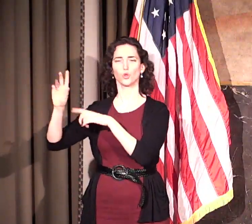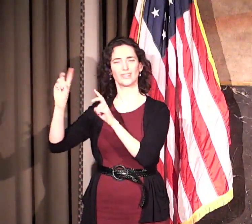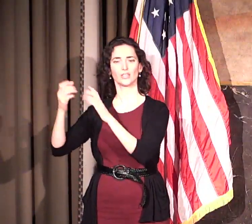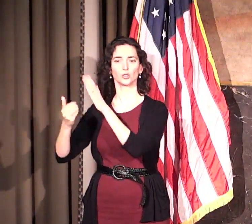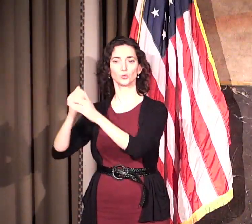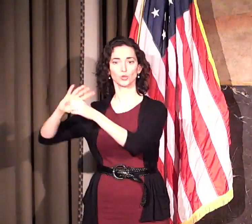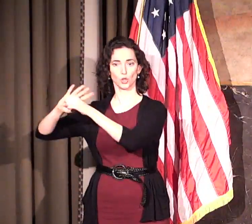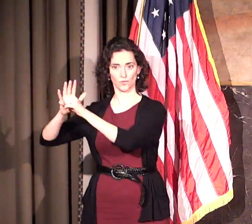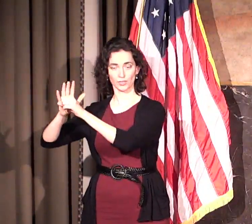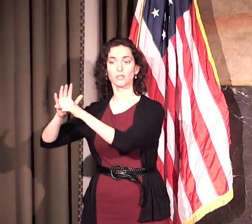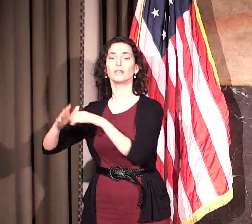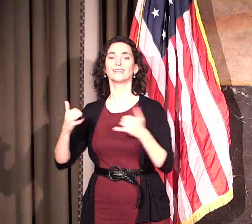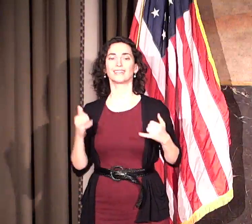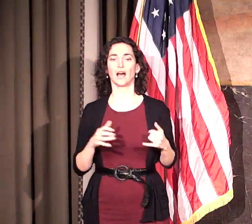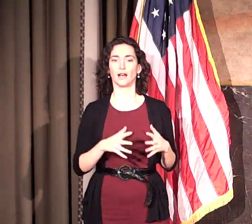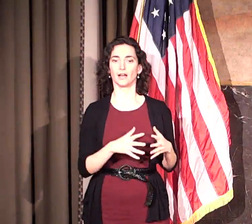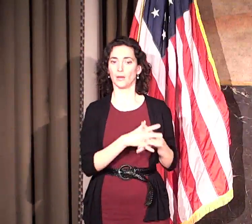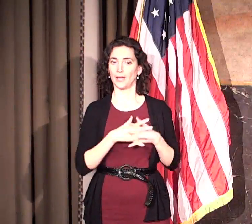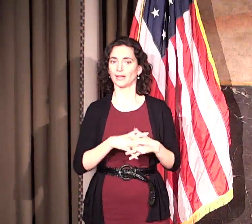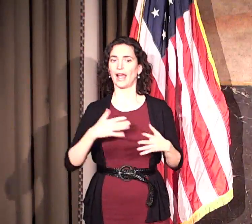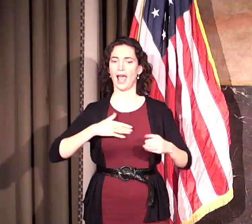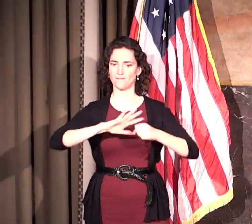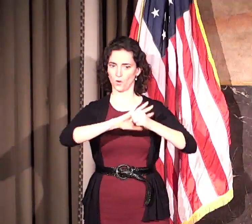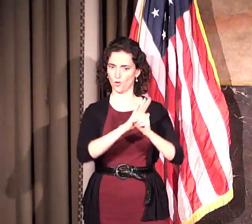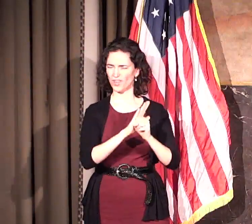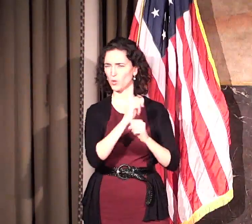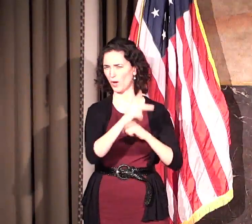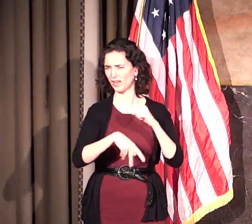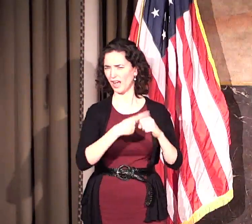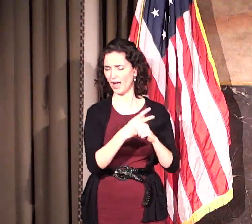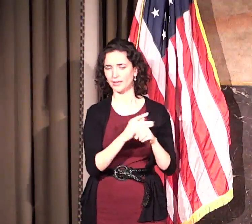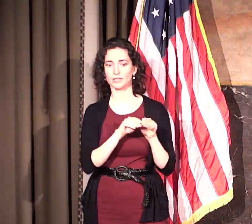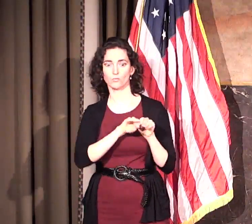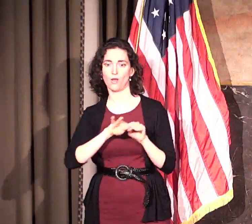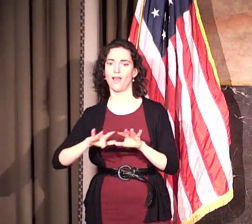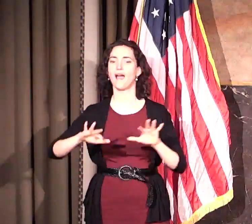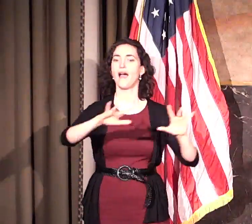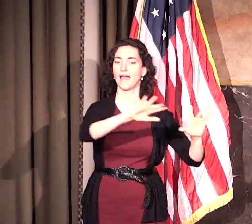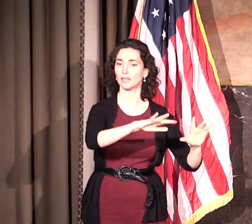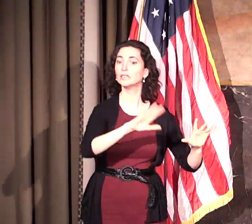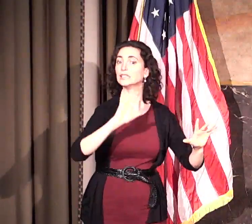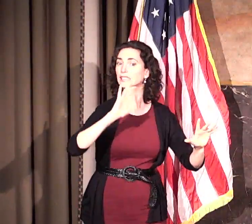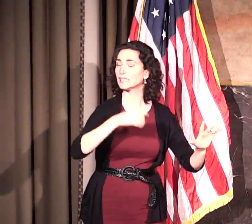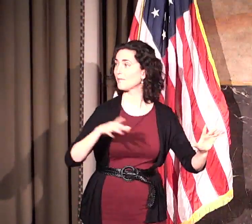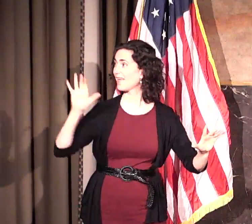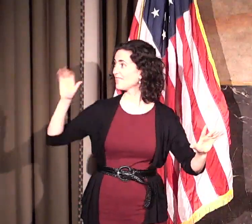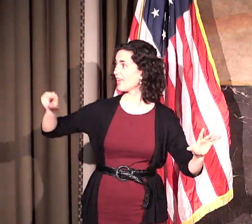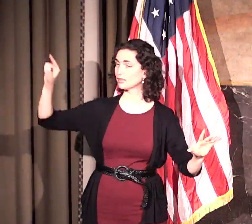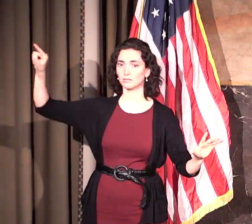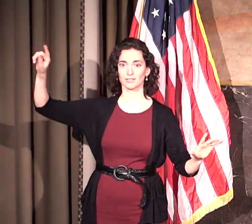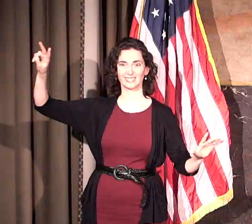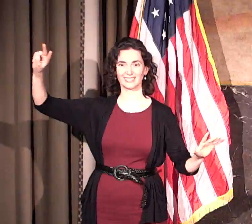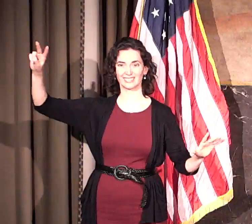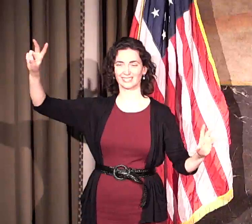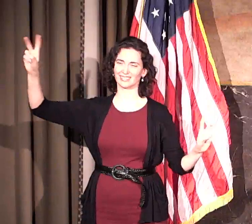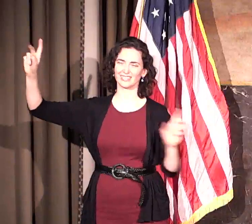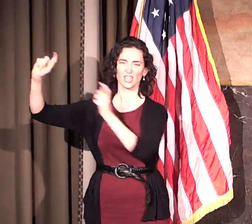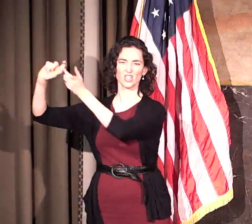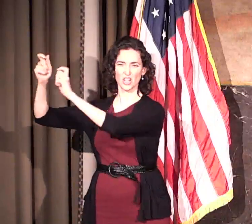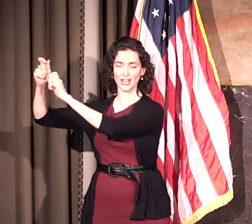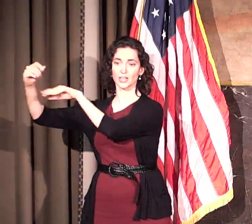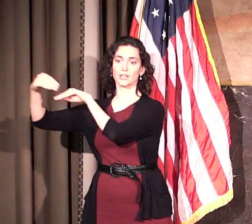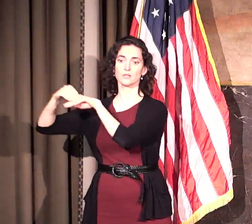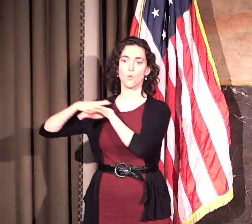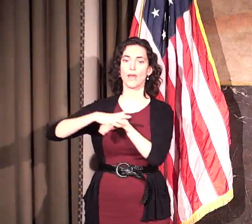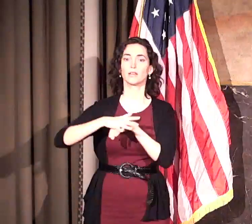between now and then, it is essential that we do what we can to get the baseline numbers down that remain too high. We're going to go through